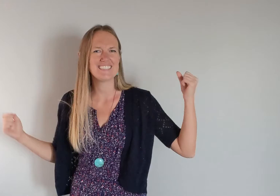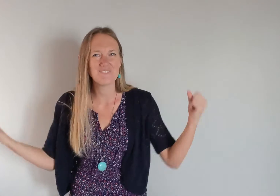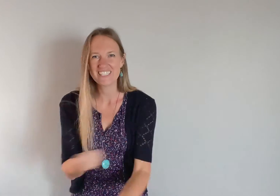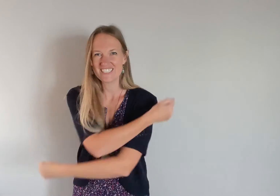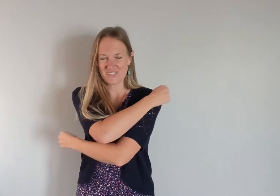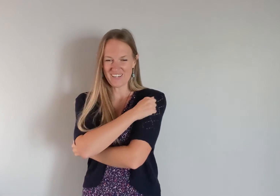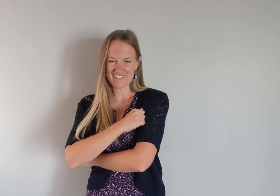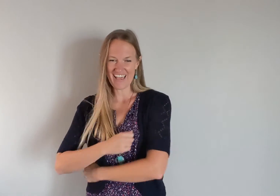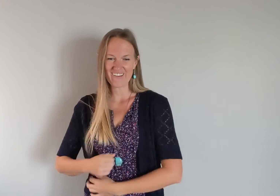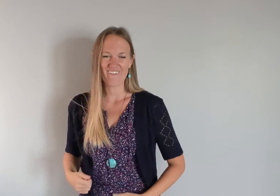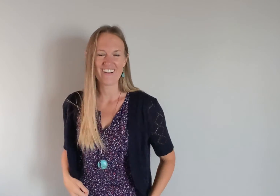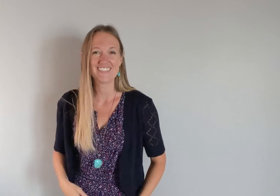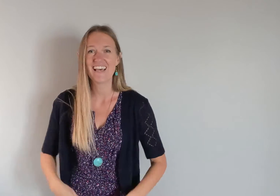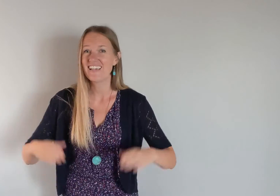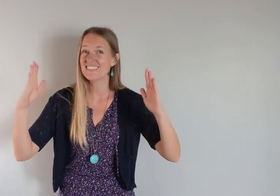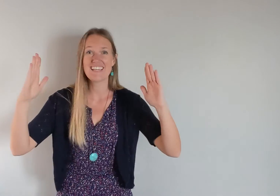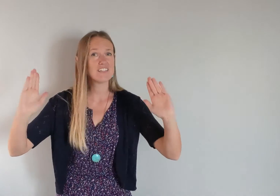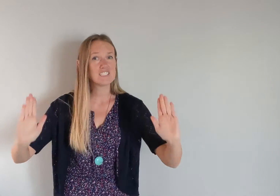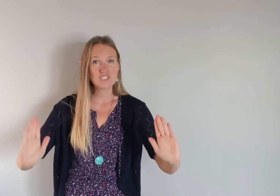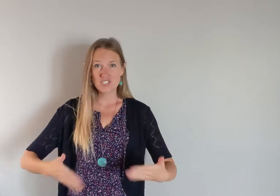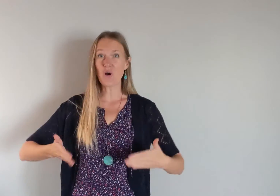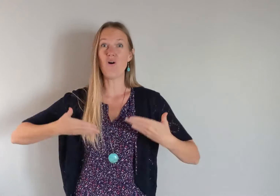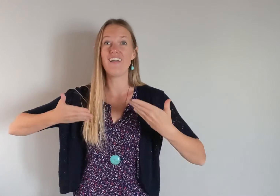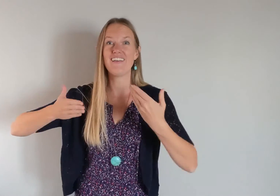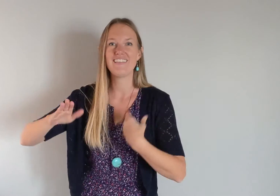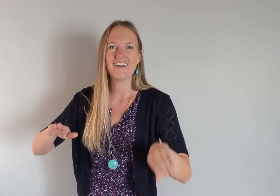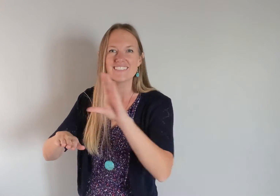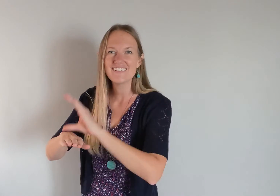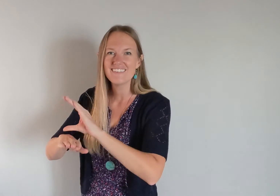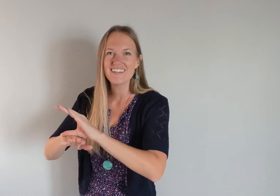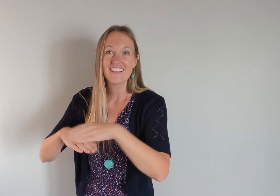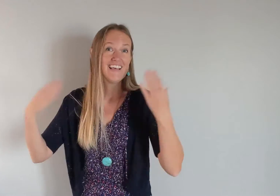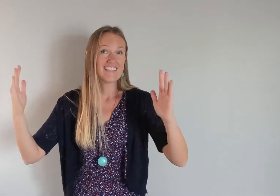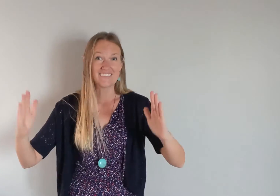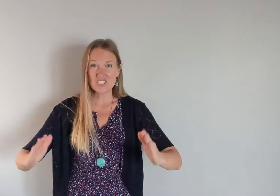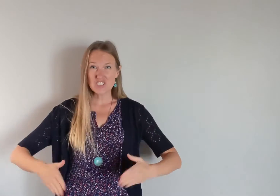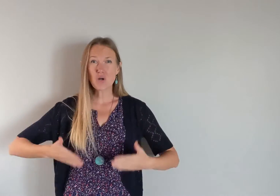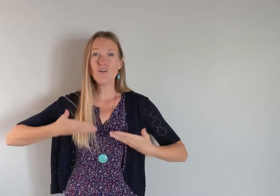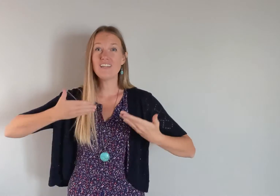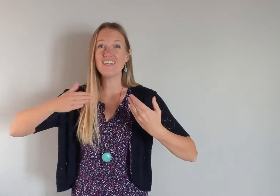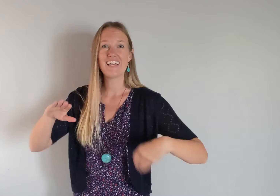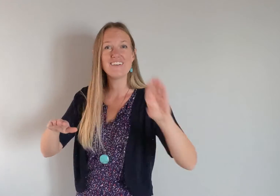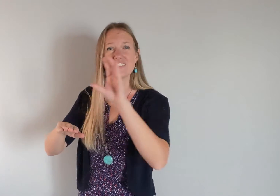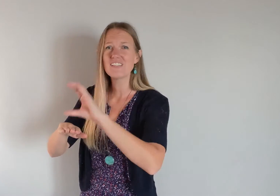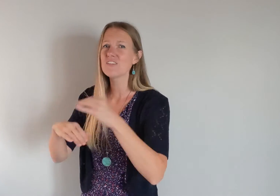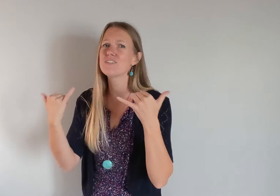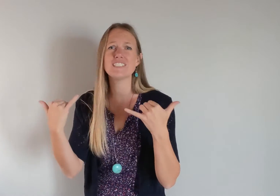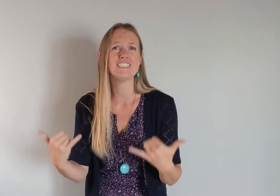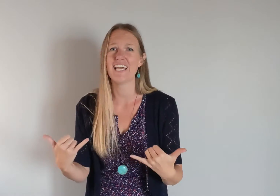Let's finish strong on that chorus, because there is joy in the house of the Lord. There's joy in the house of the Lord